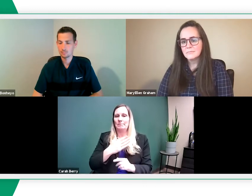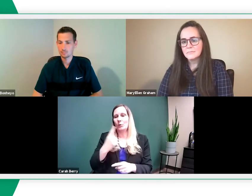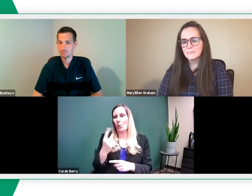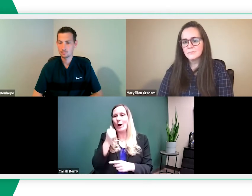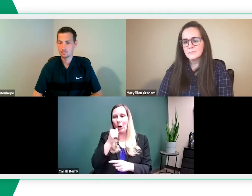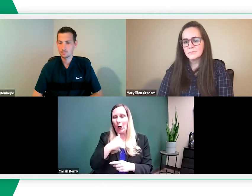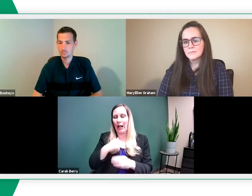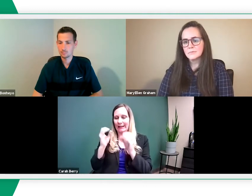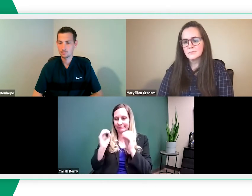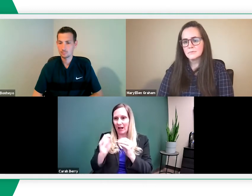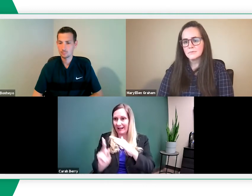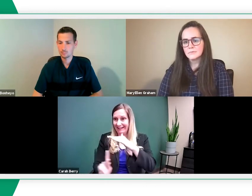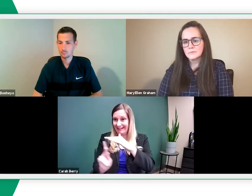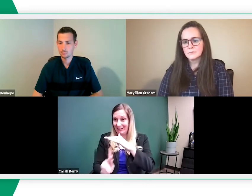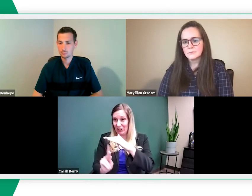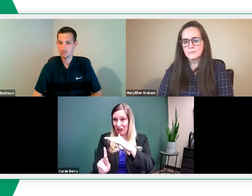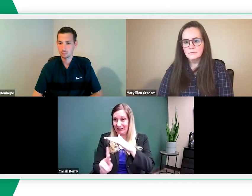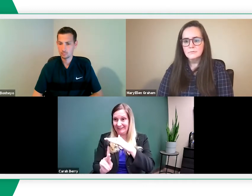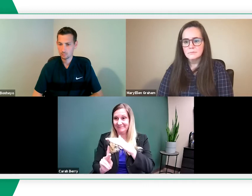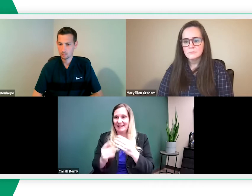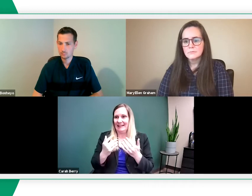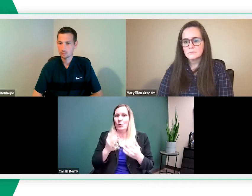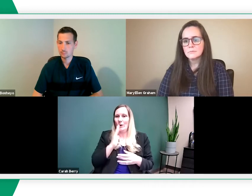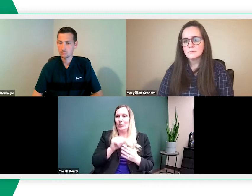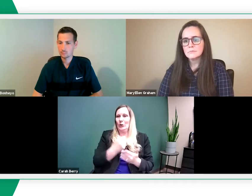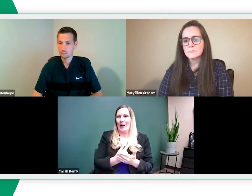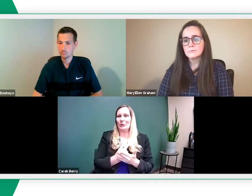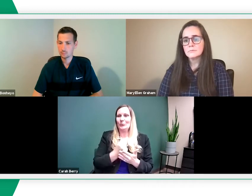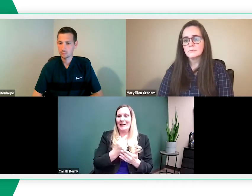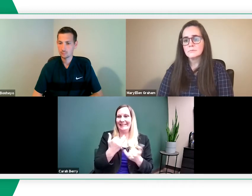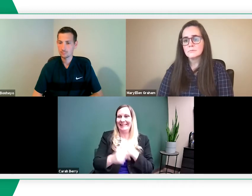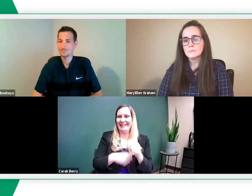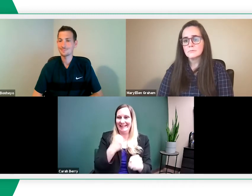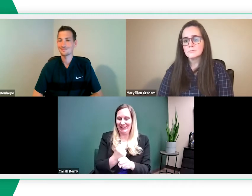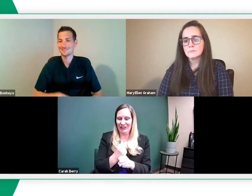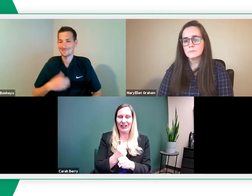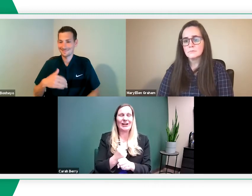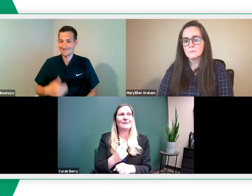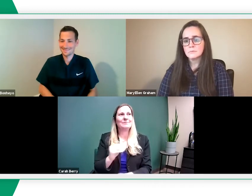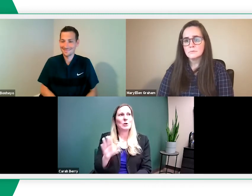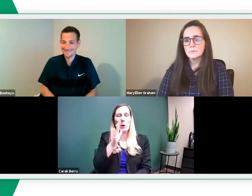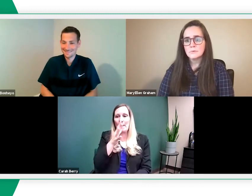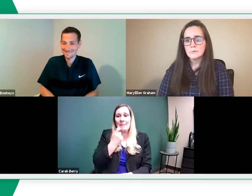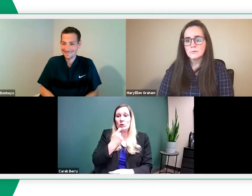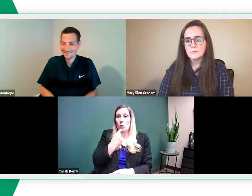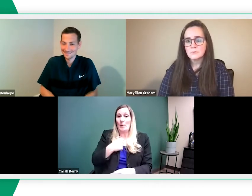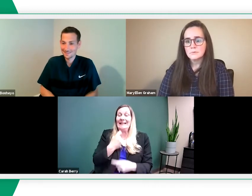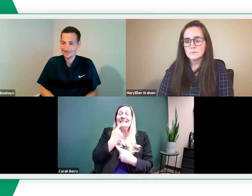I just heard a story about a girl who I taught when she was in kindergarten. She will be graduating this